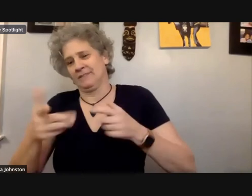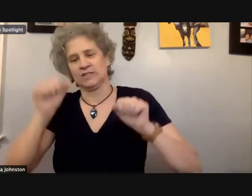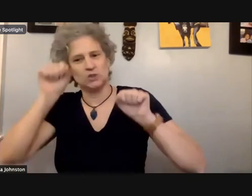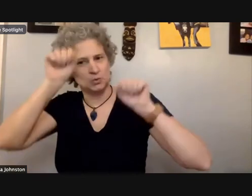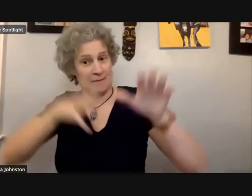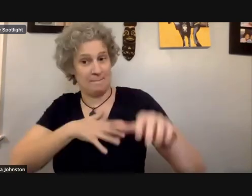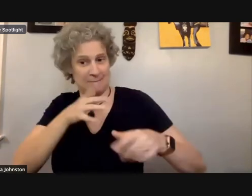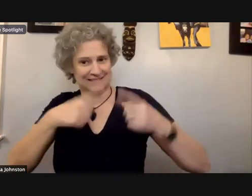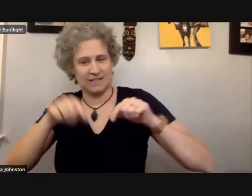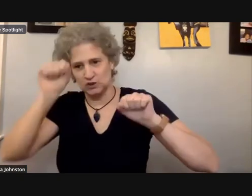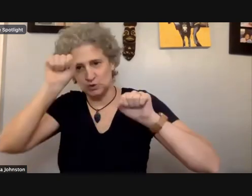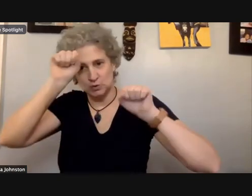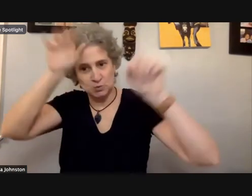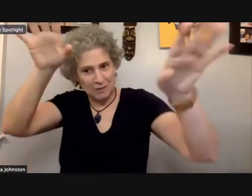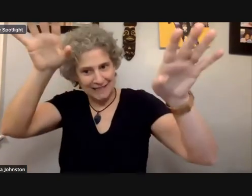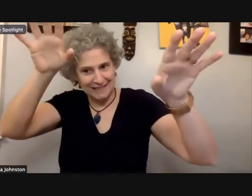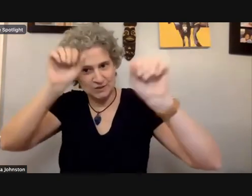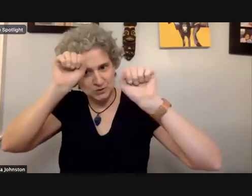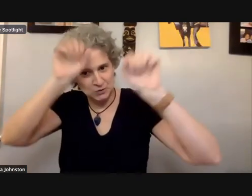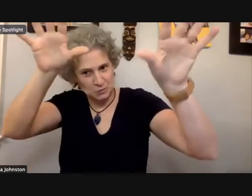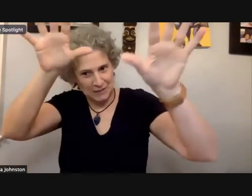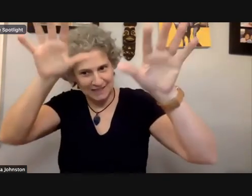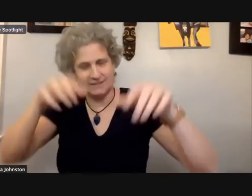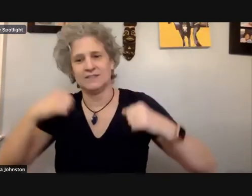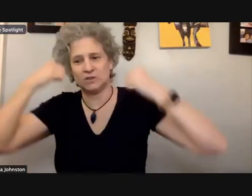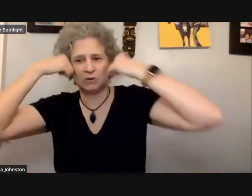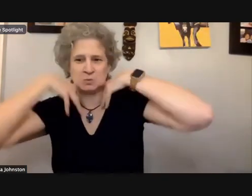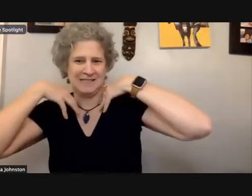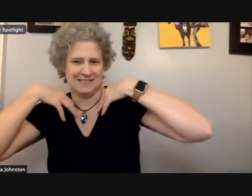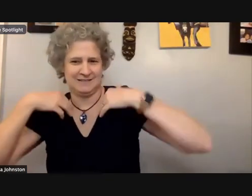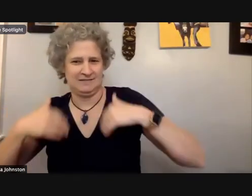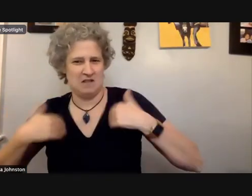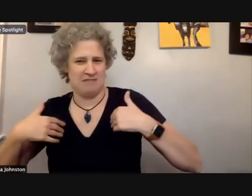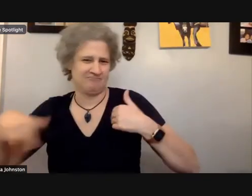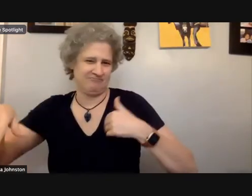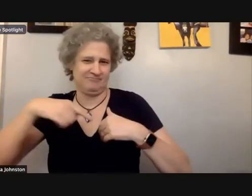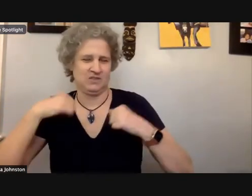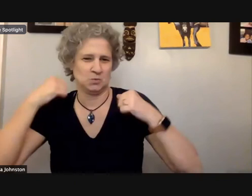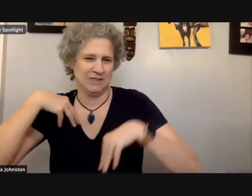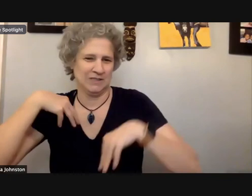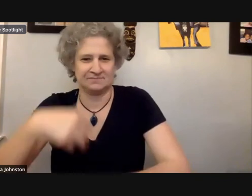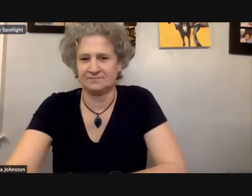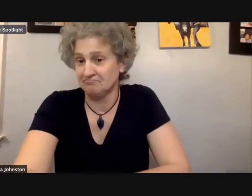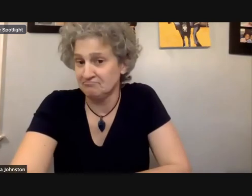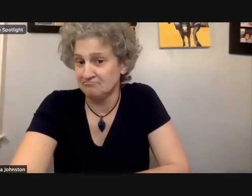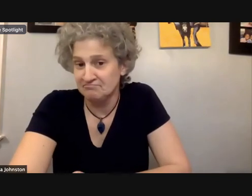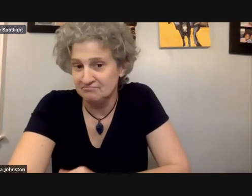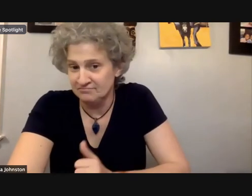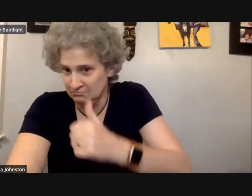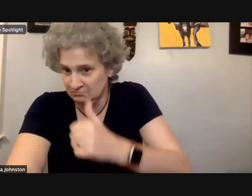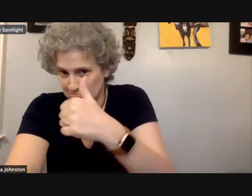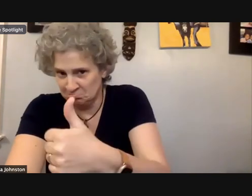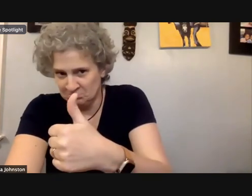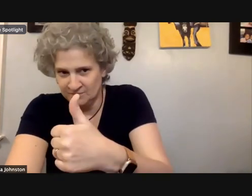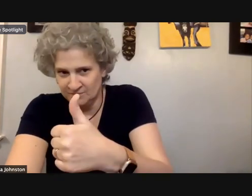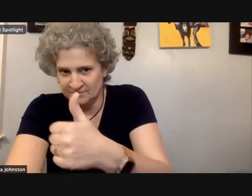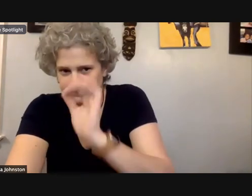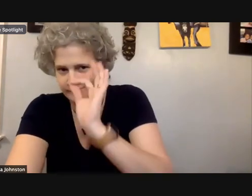And it's funny, my mom, I always compare, my mother being older, she signs more older signs. So hers comes out in a forward